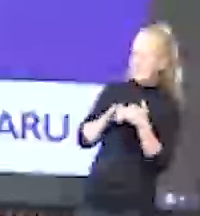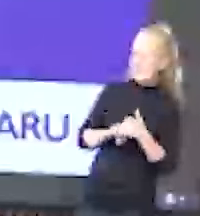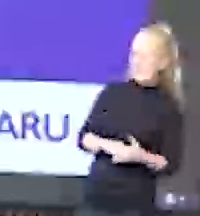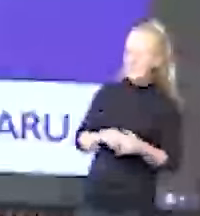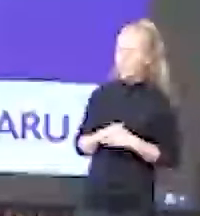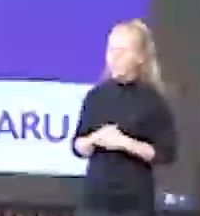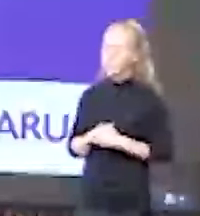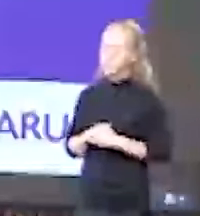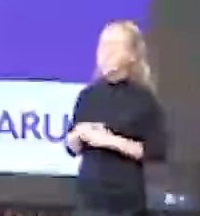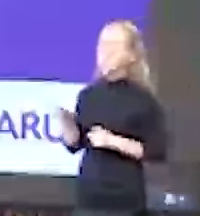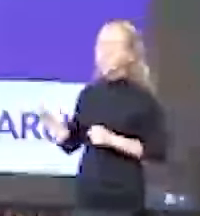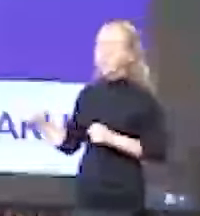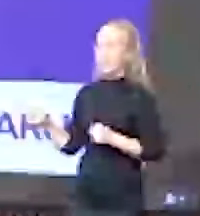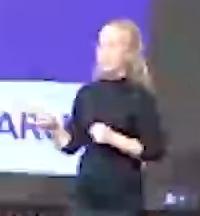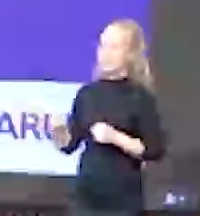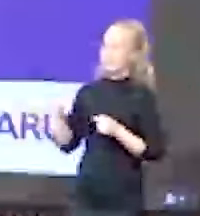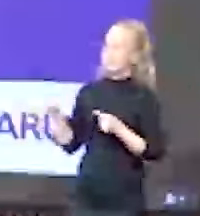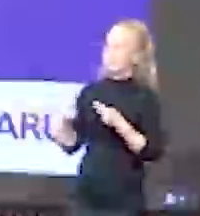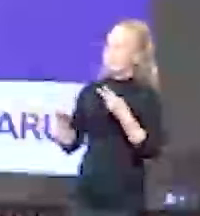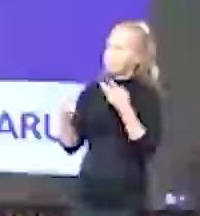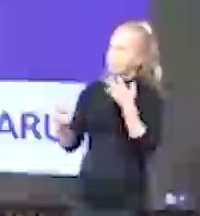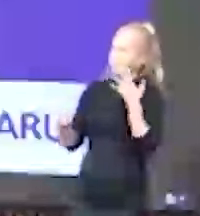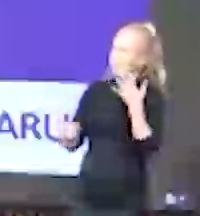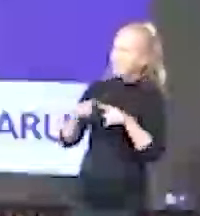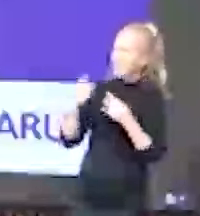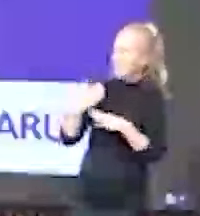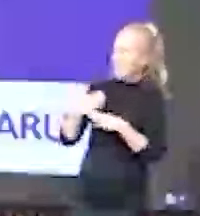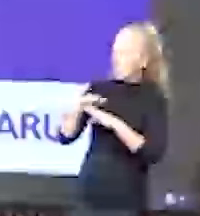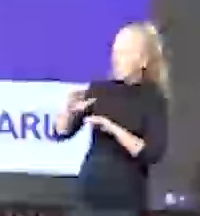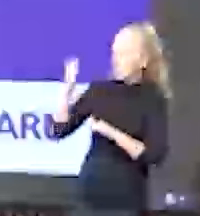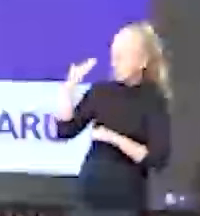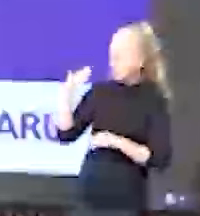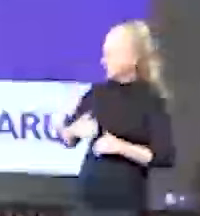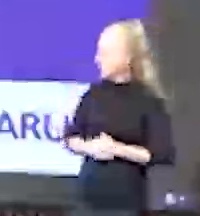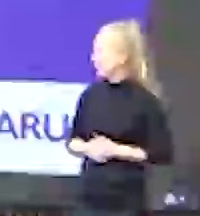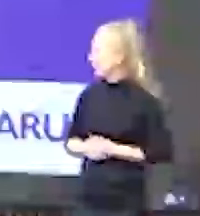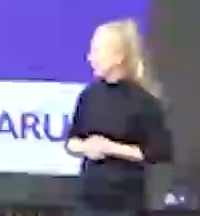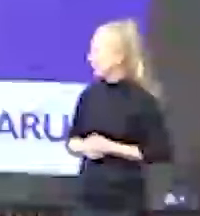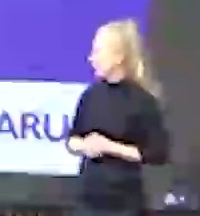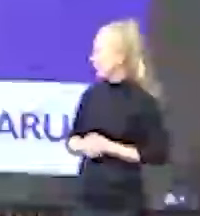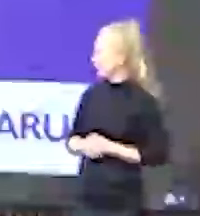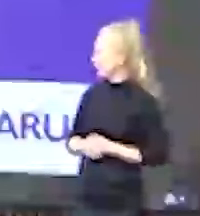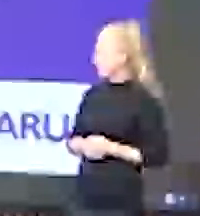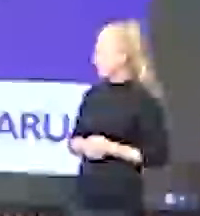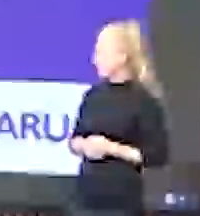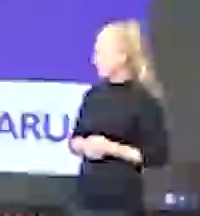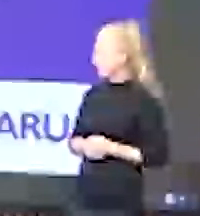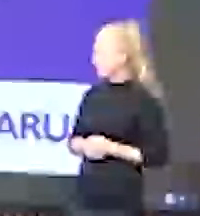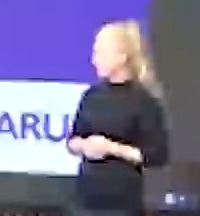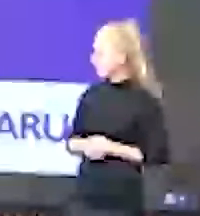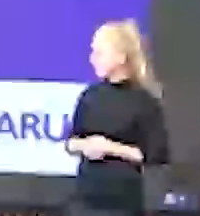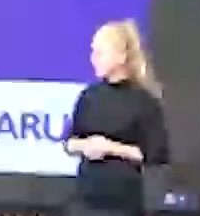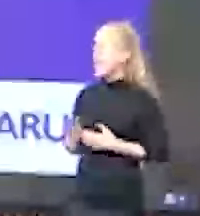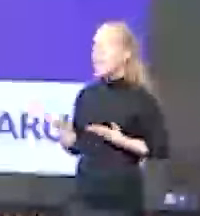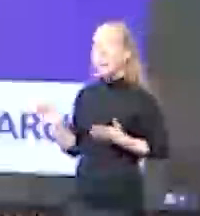a long and distinguished CV, which I won't read out in full. Won't put you through that misery, but is obviously a state